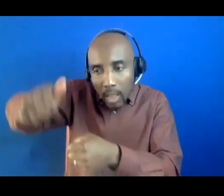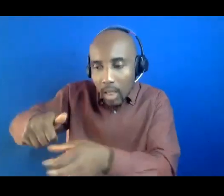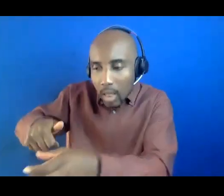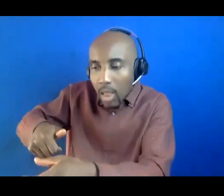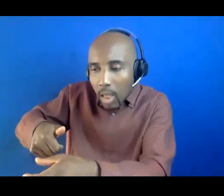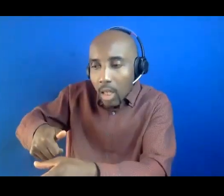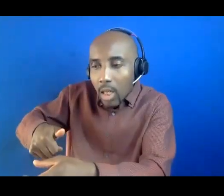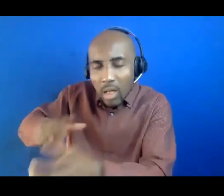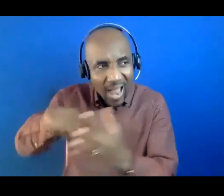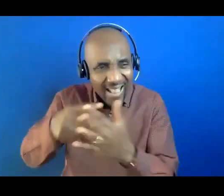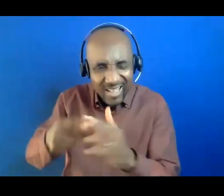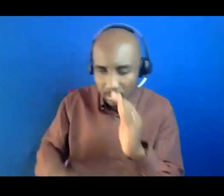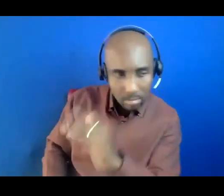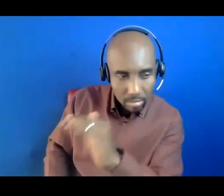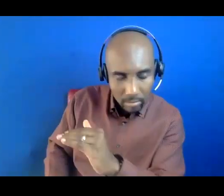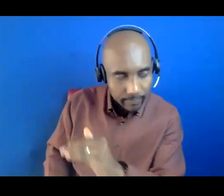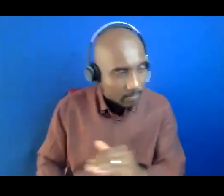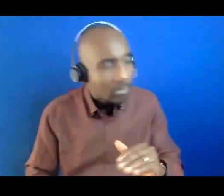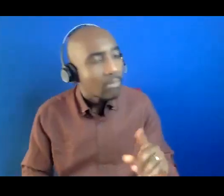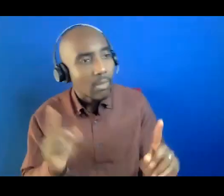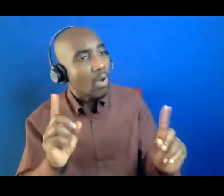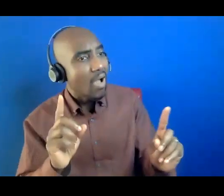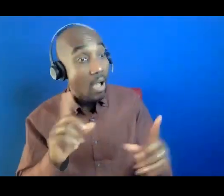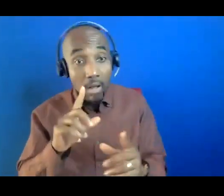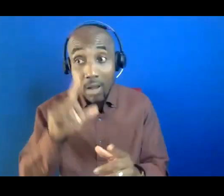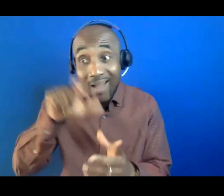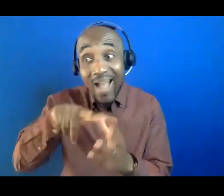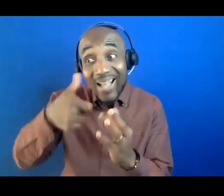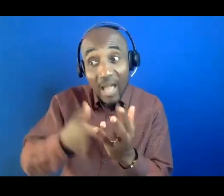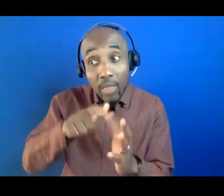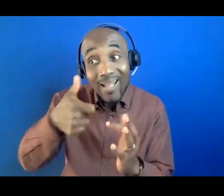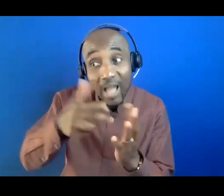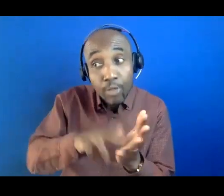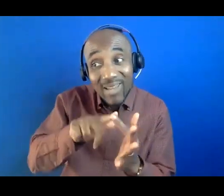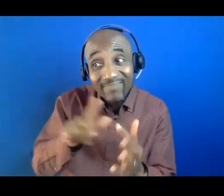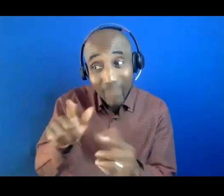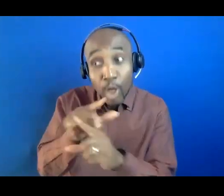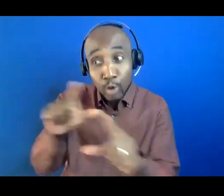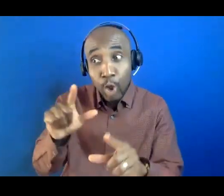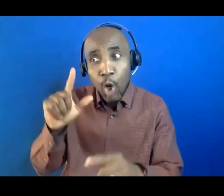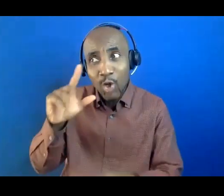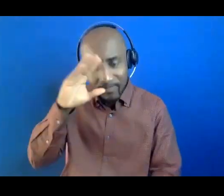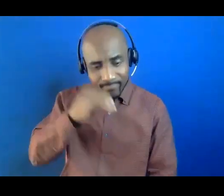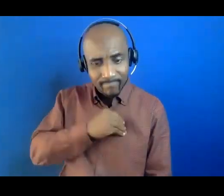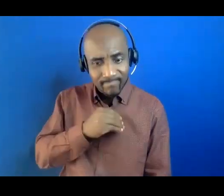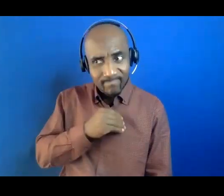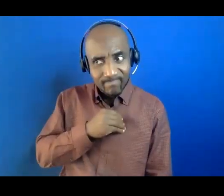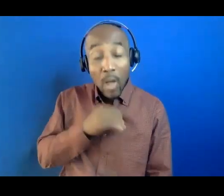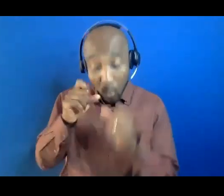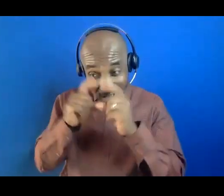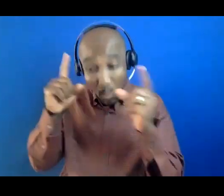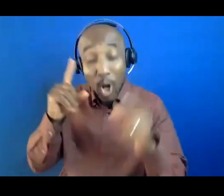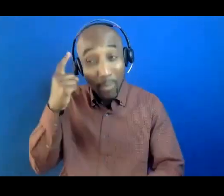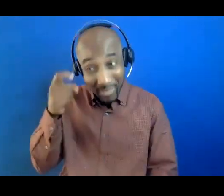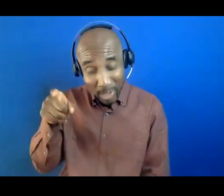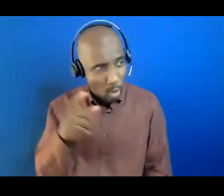She says, Katherine, the Lord has really put you on my heart today. In fact, I thought of you as soon as I woke up. And I